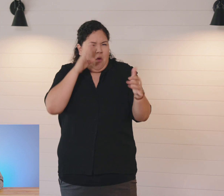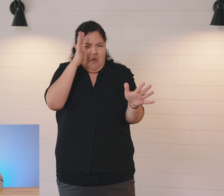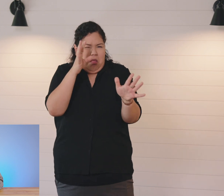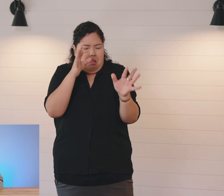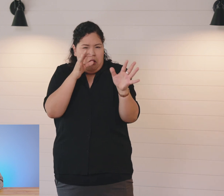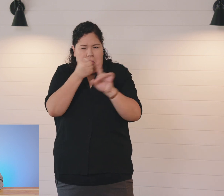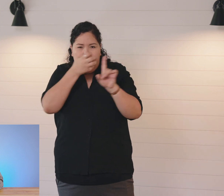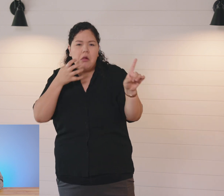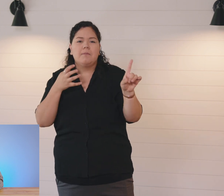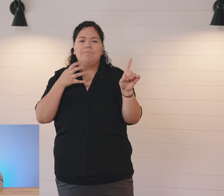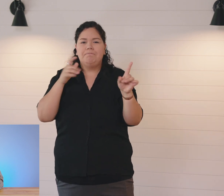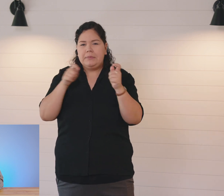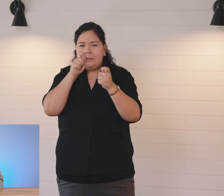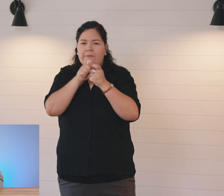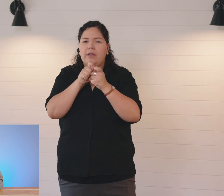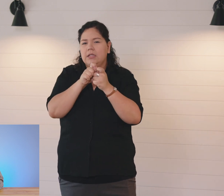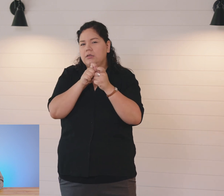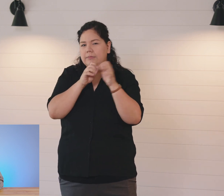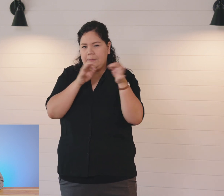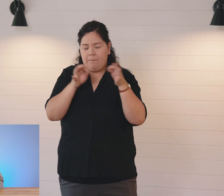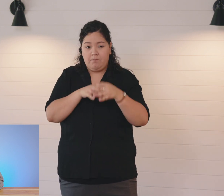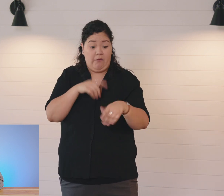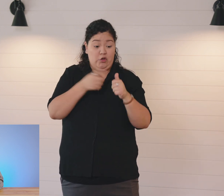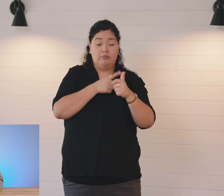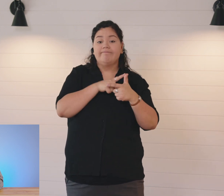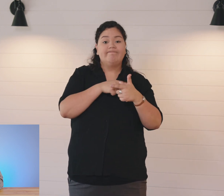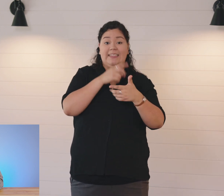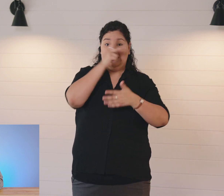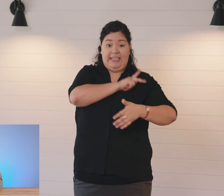point your attention to. The first is that the king can't sleep.